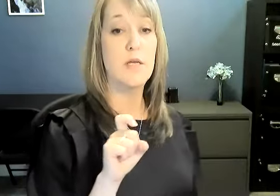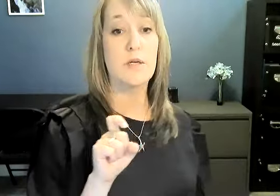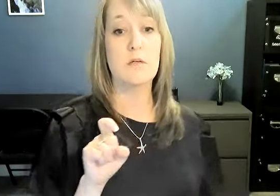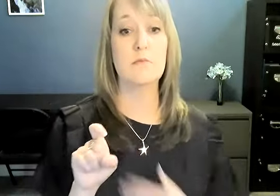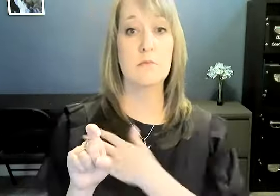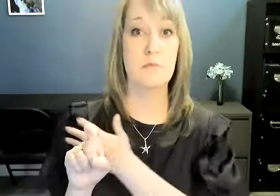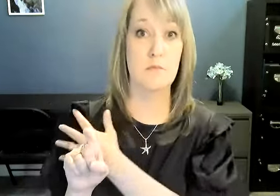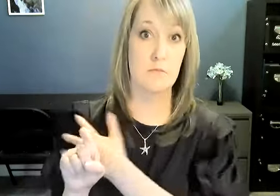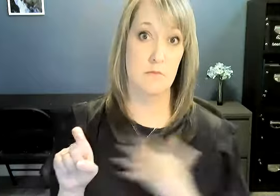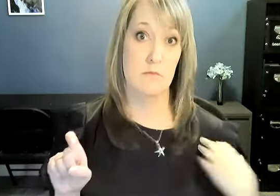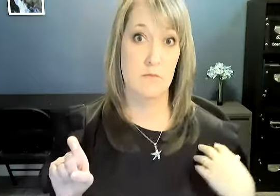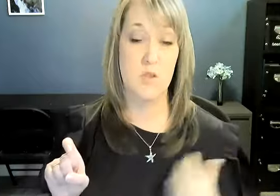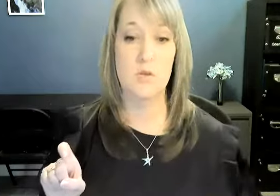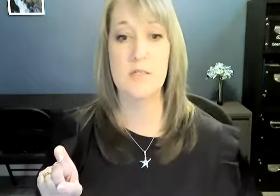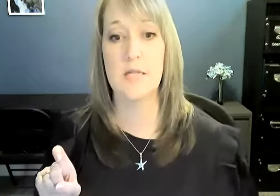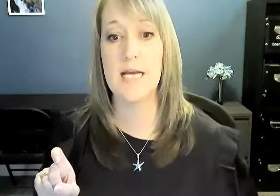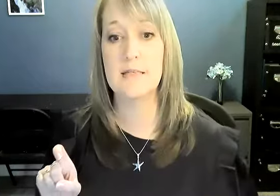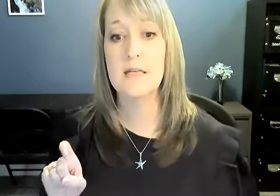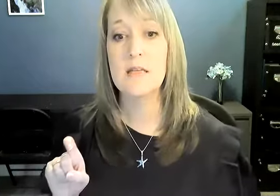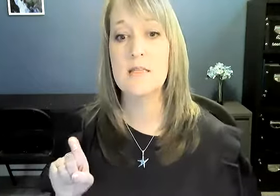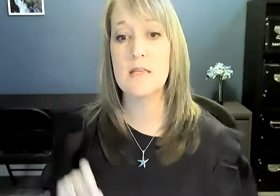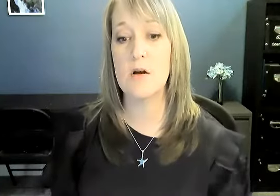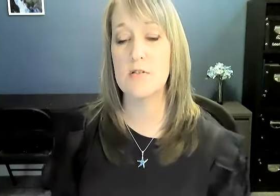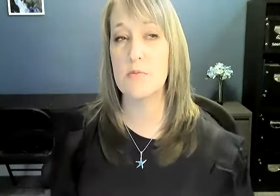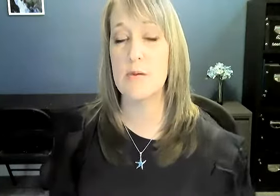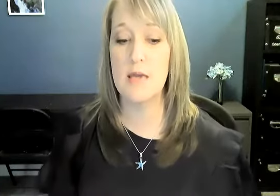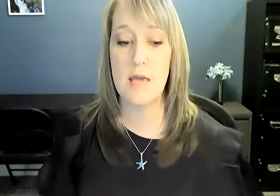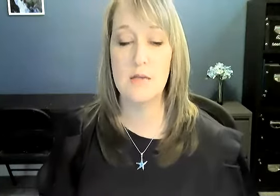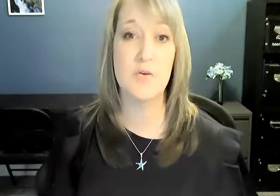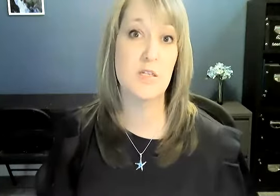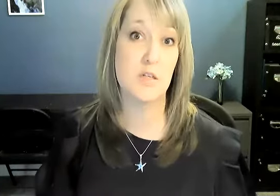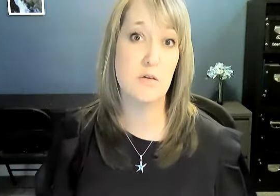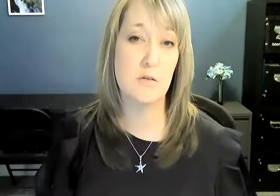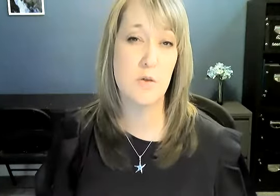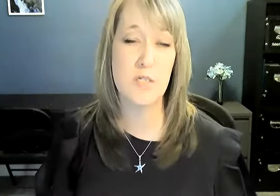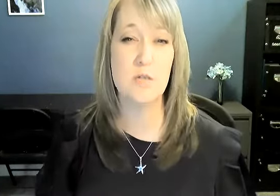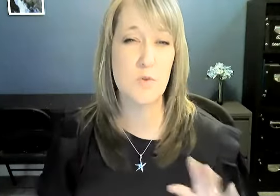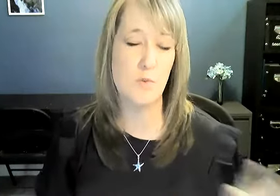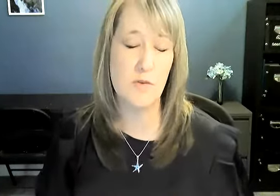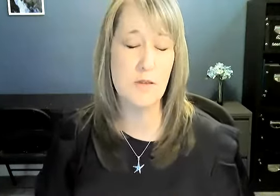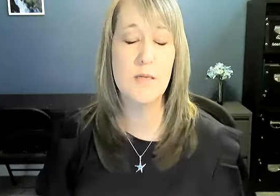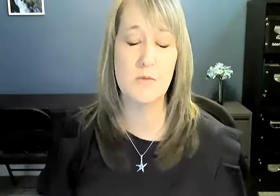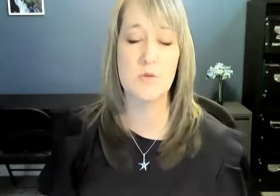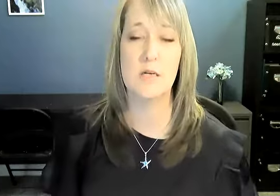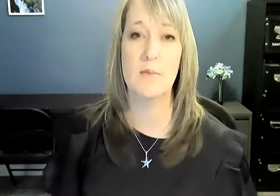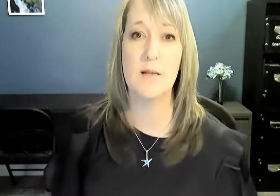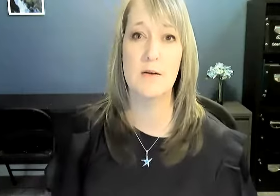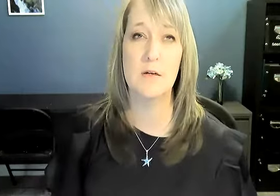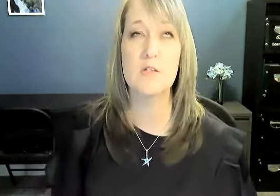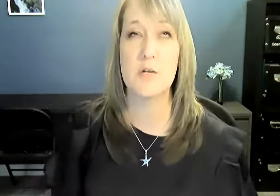your shoulder is relaxed. This can also be a directional question, which will move a little bit, which we'll talk about later, or a directional